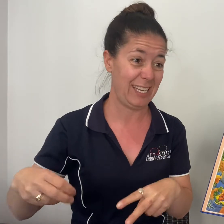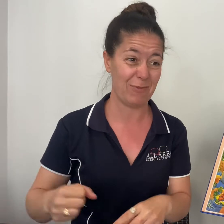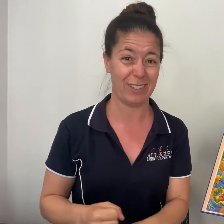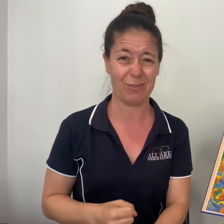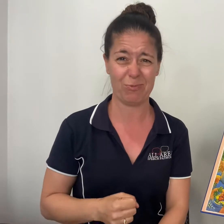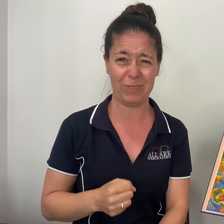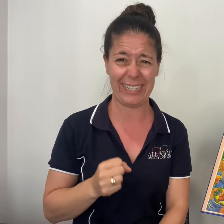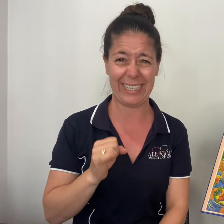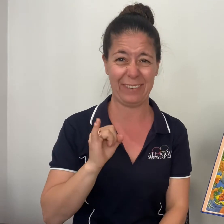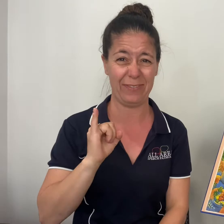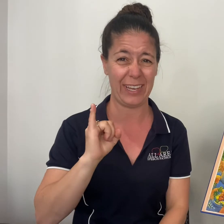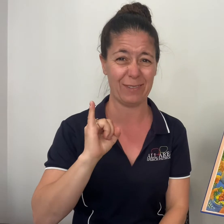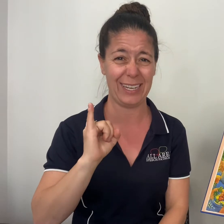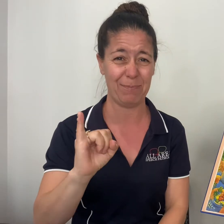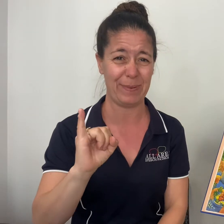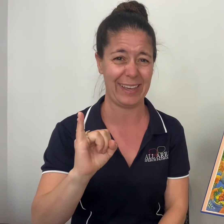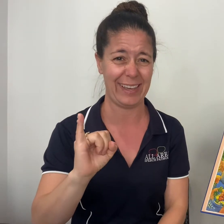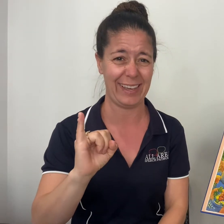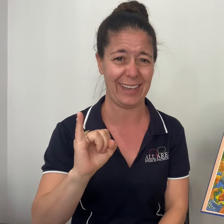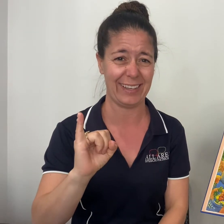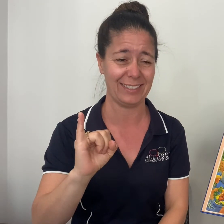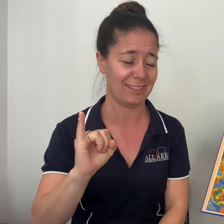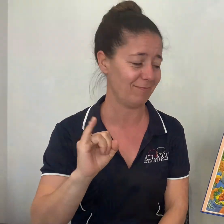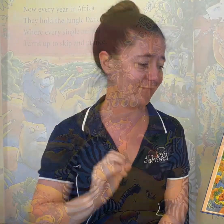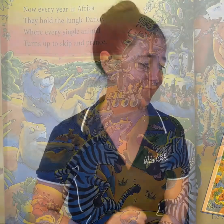was really very bad.